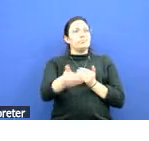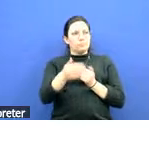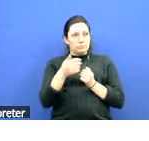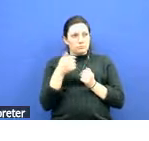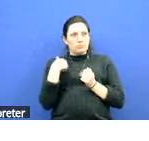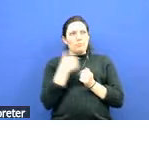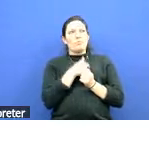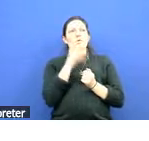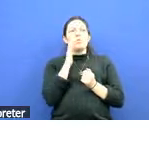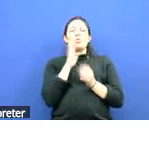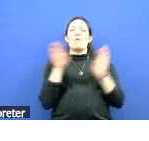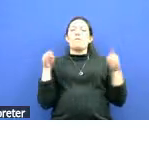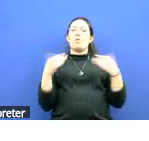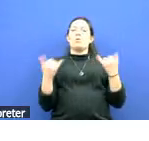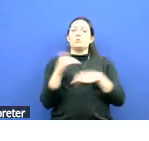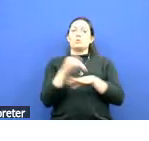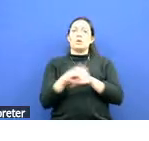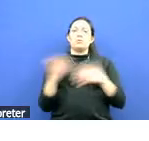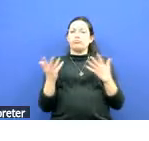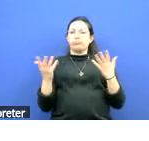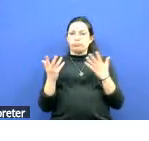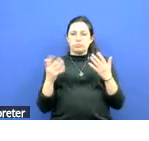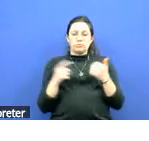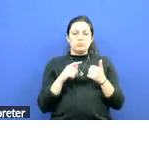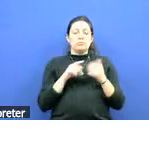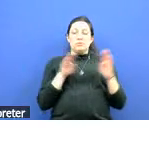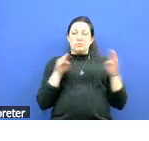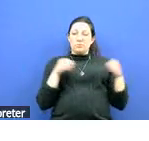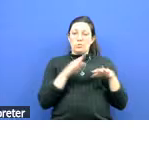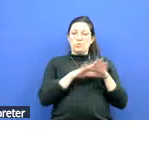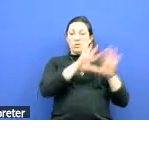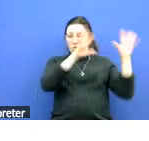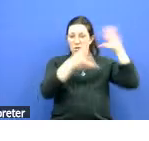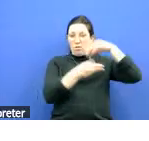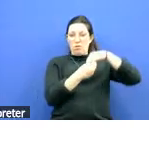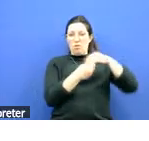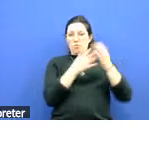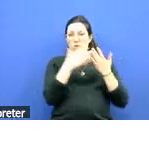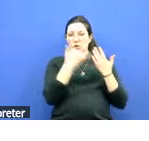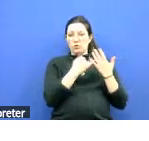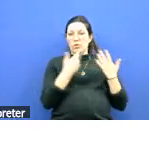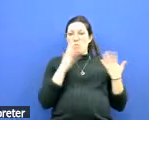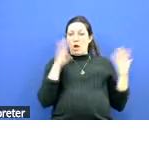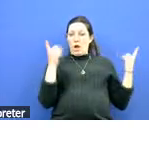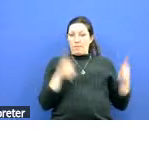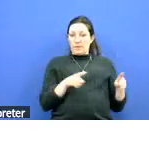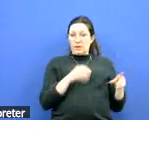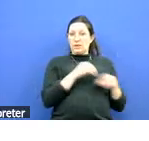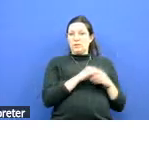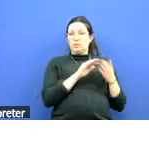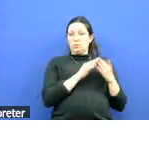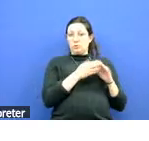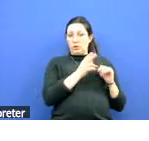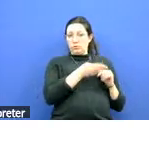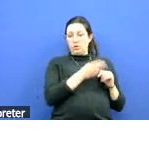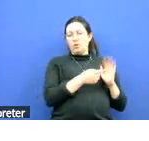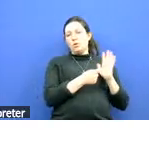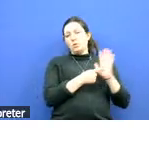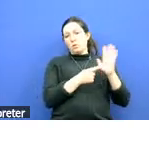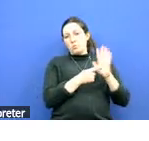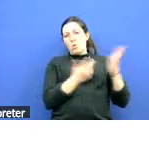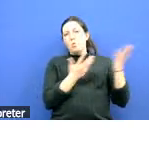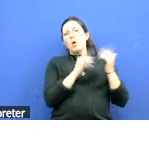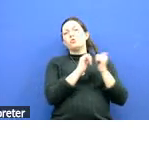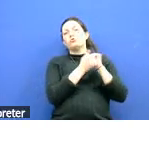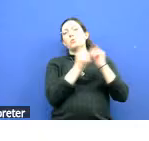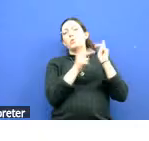on this evening is just talking about the overview of the project within the community of Henrietta. Give an example of what the changes